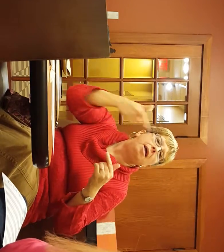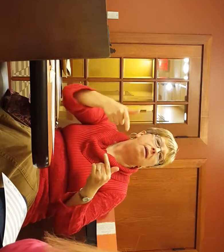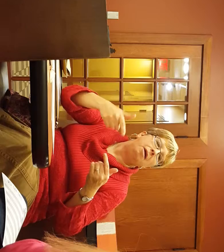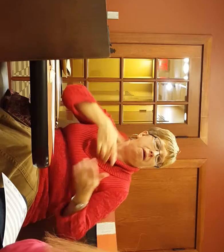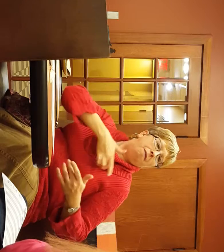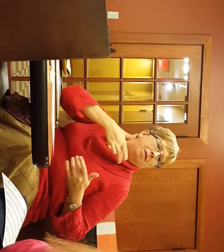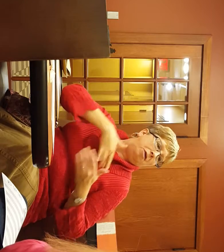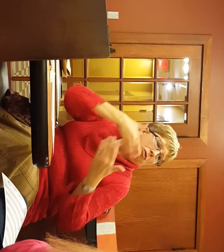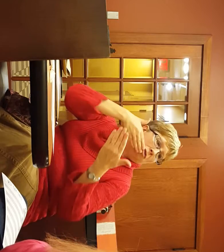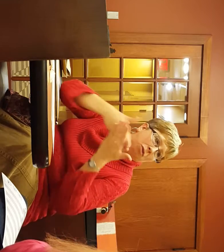But yeah,